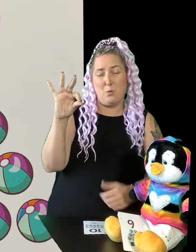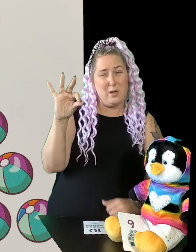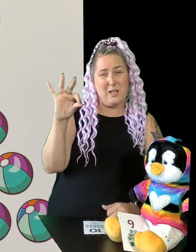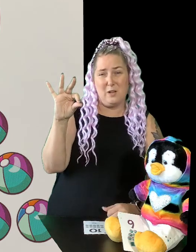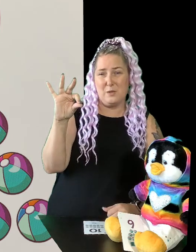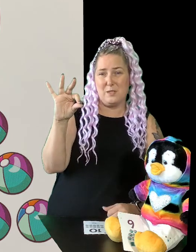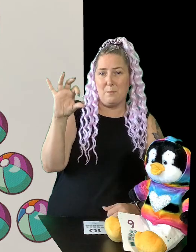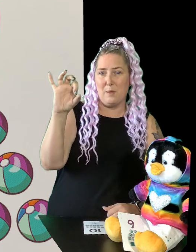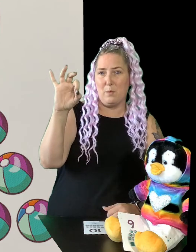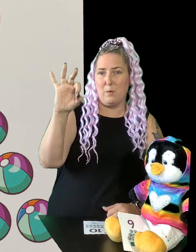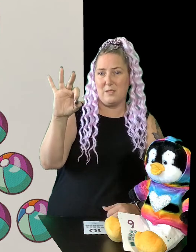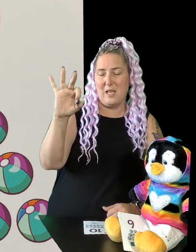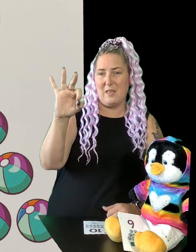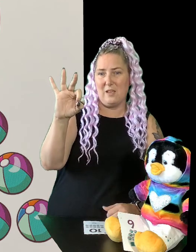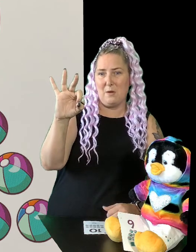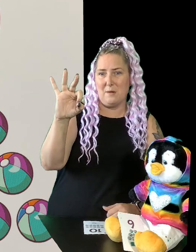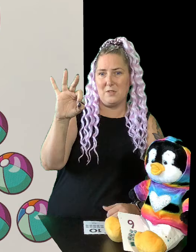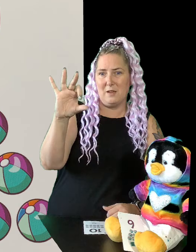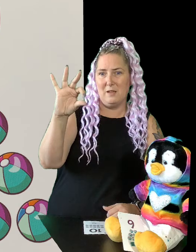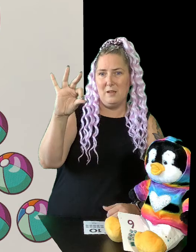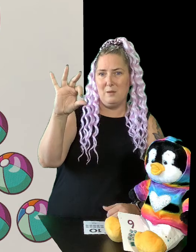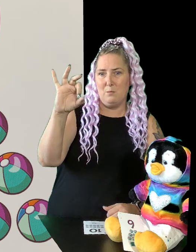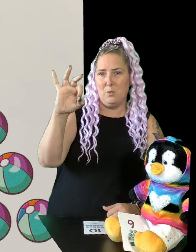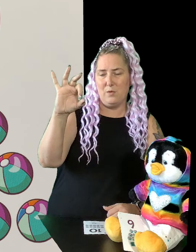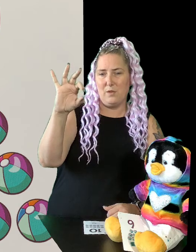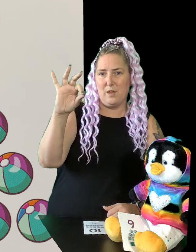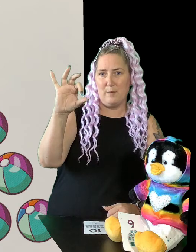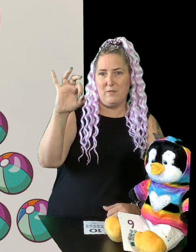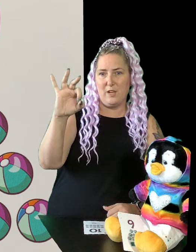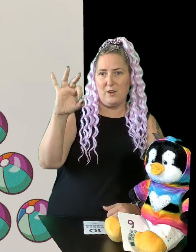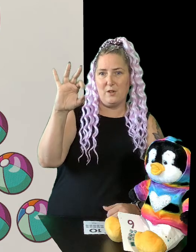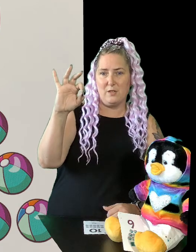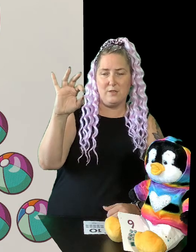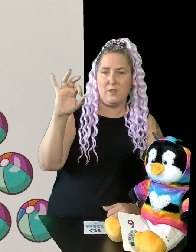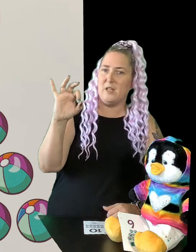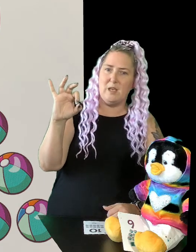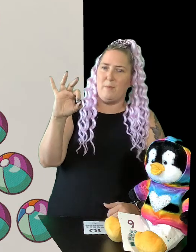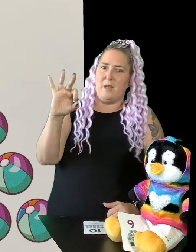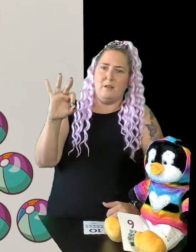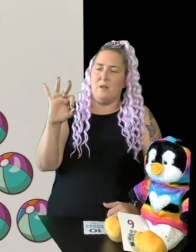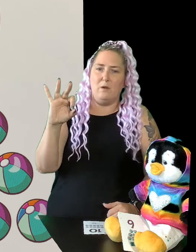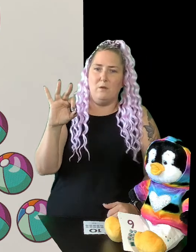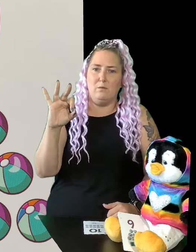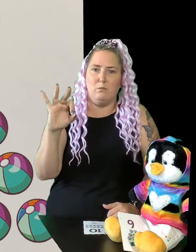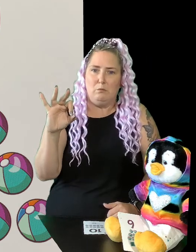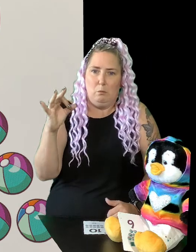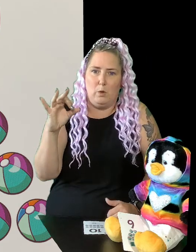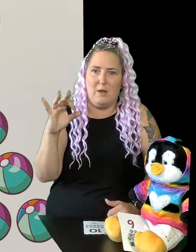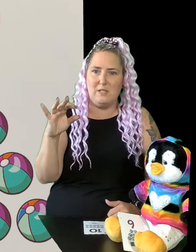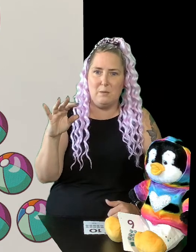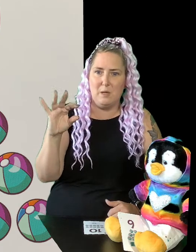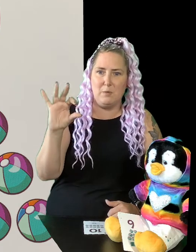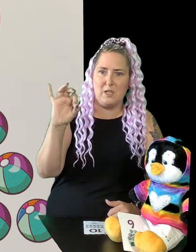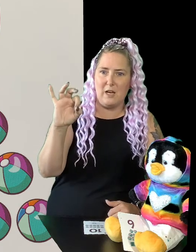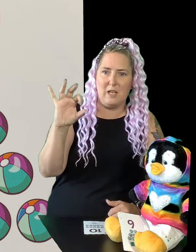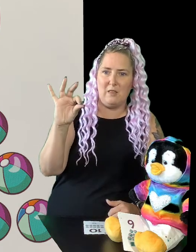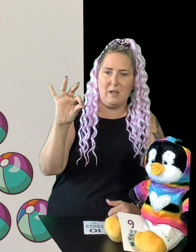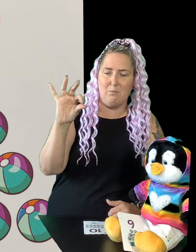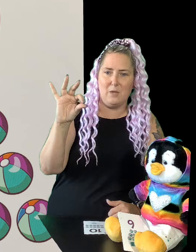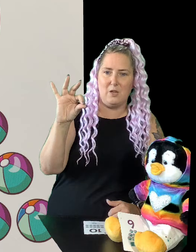pretty close. Some people will say that you have to move your thumb and finger differently, but when I've seen people talking, they